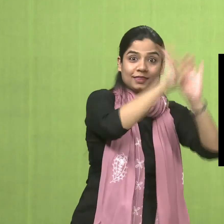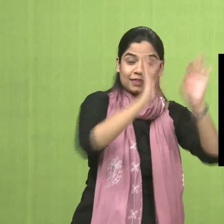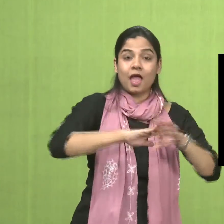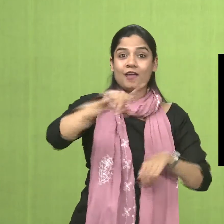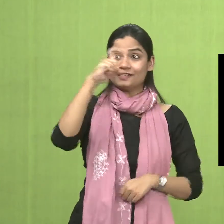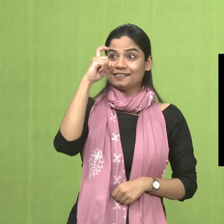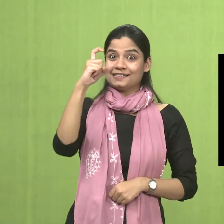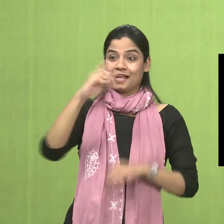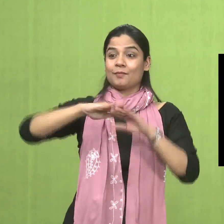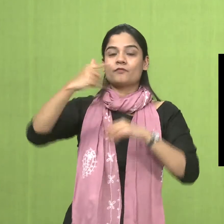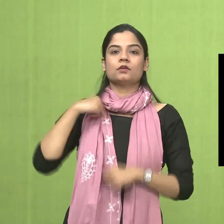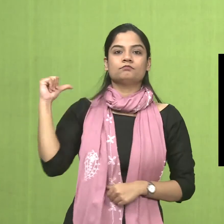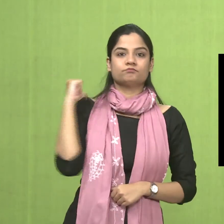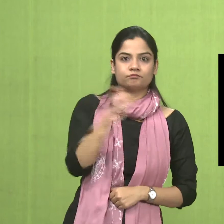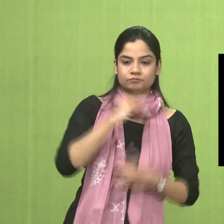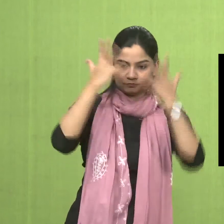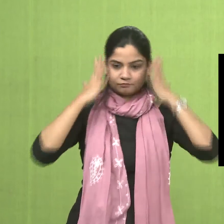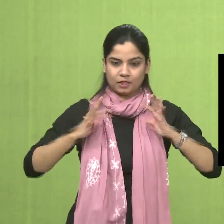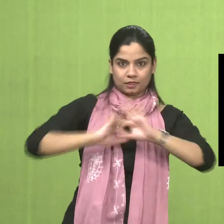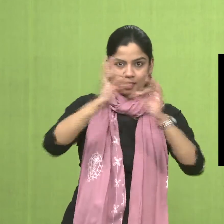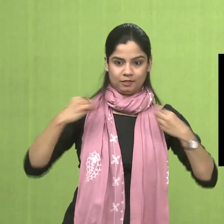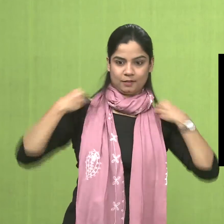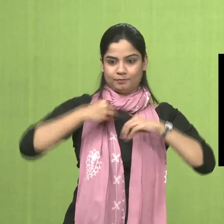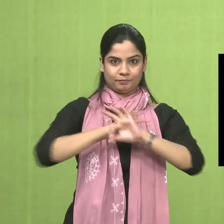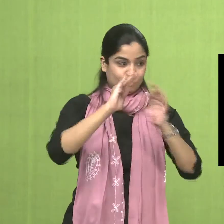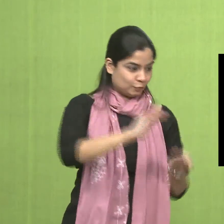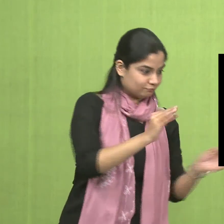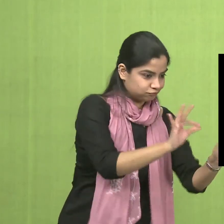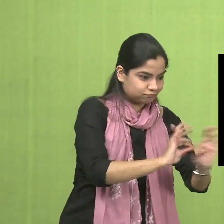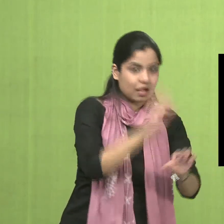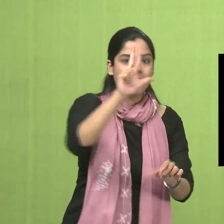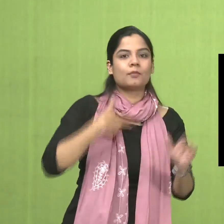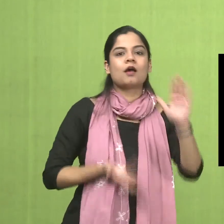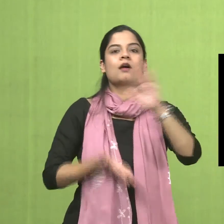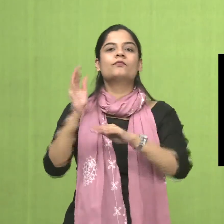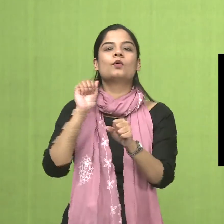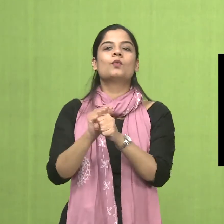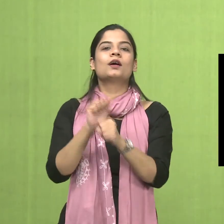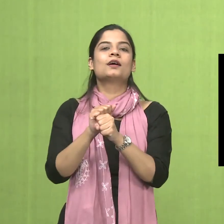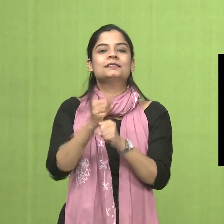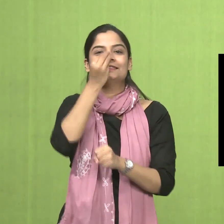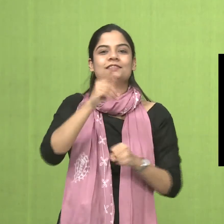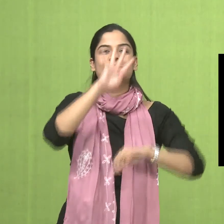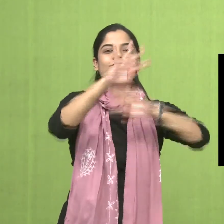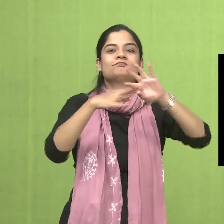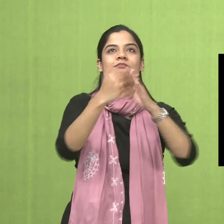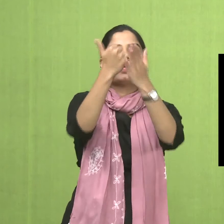7 to 7:30, get the children ready for school. 8 o'clock to 8:15, have your breakfast and then leave for